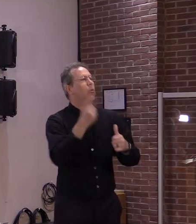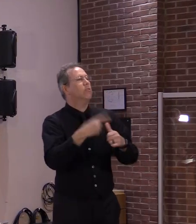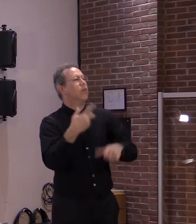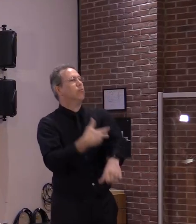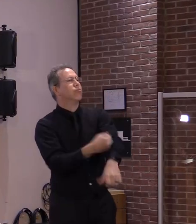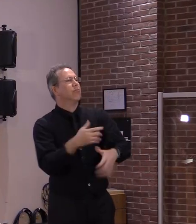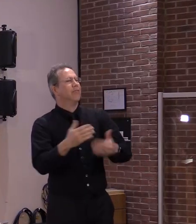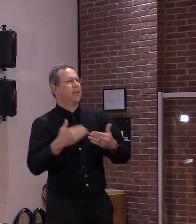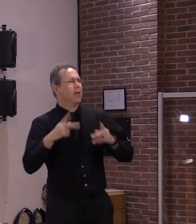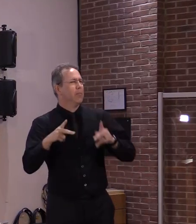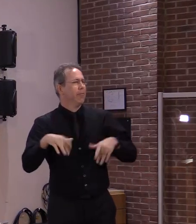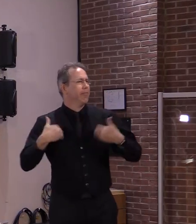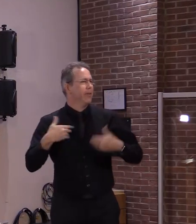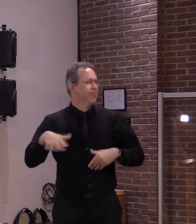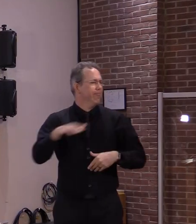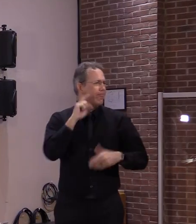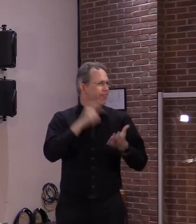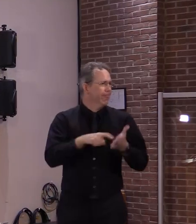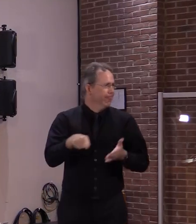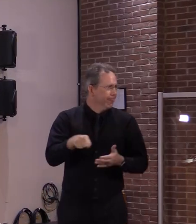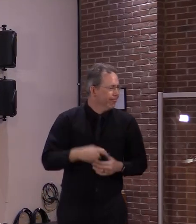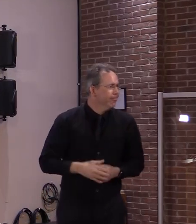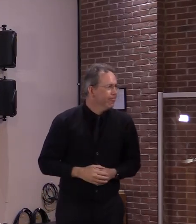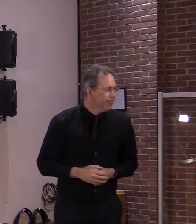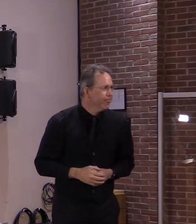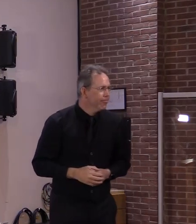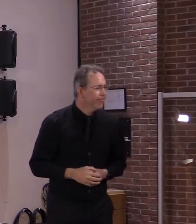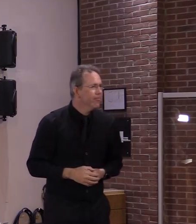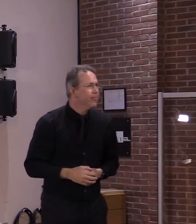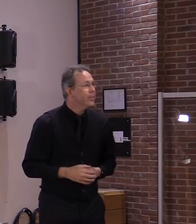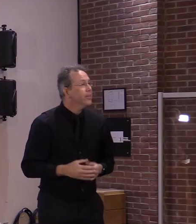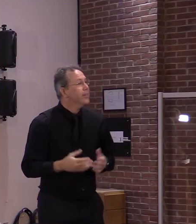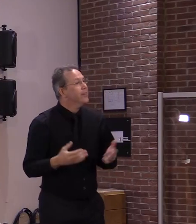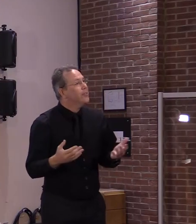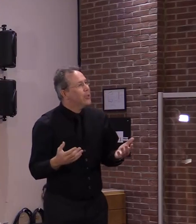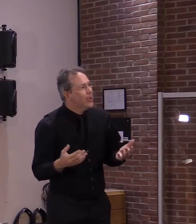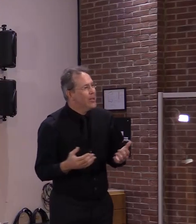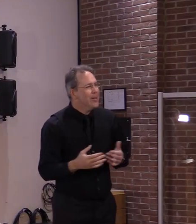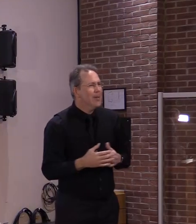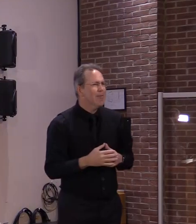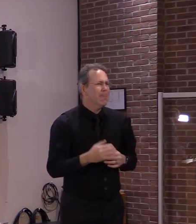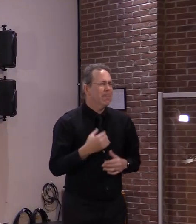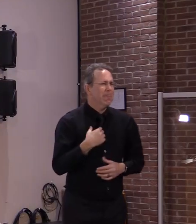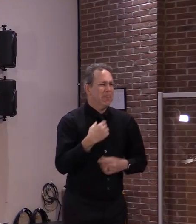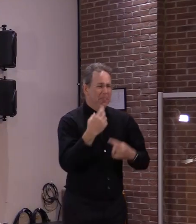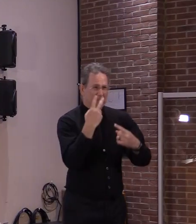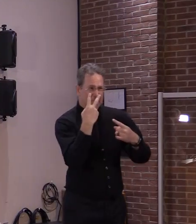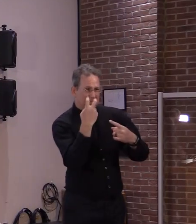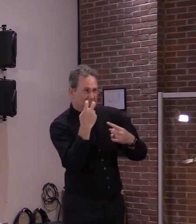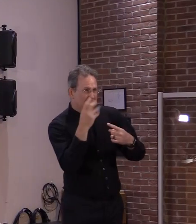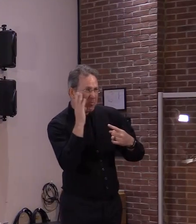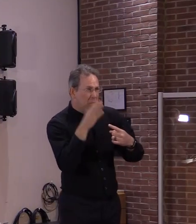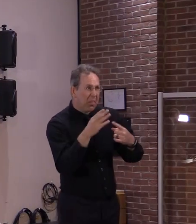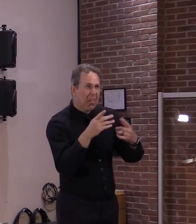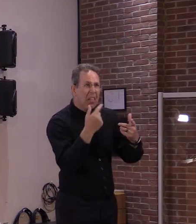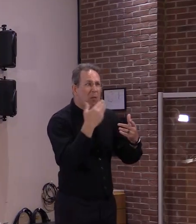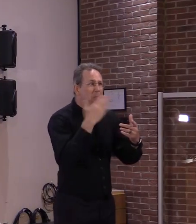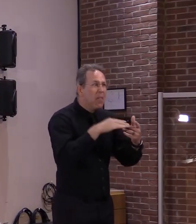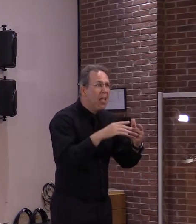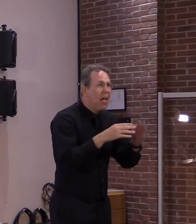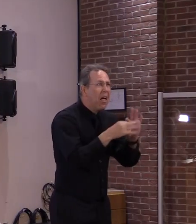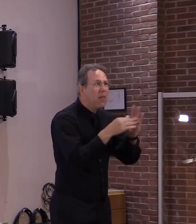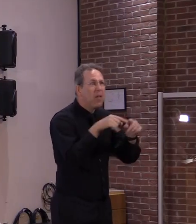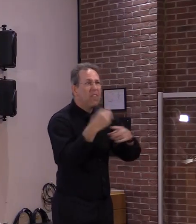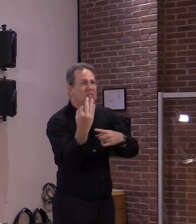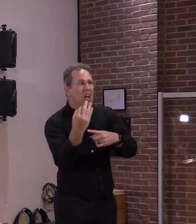that's very negative on Friday, which I really don't believe will happen, I don't think we're going to find that hesitancy is